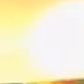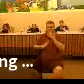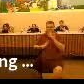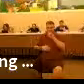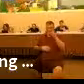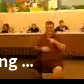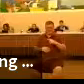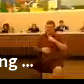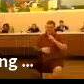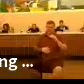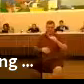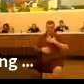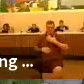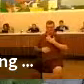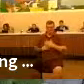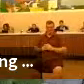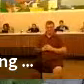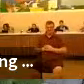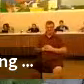so happy. All right.